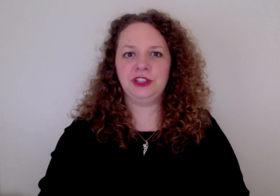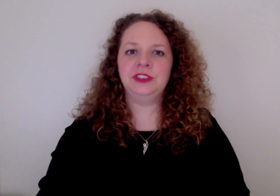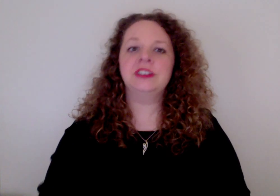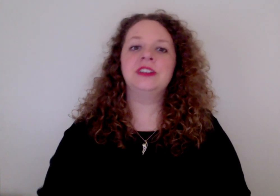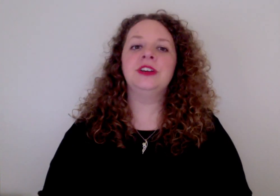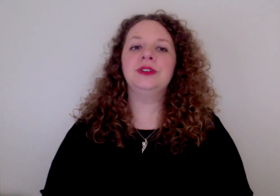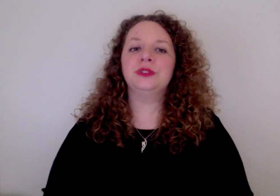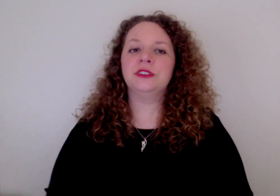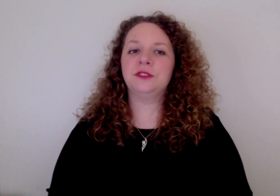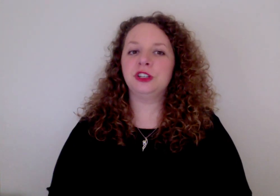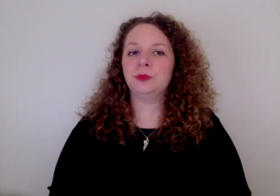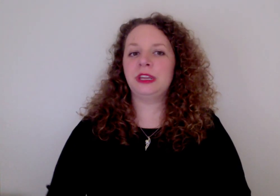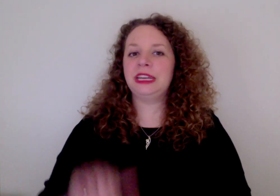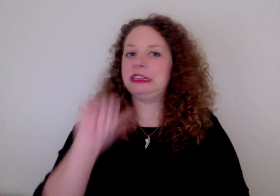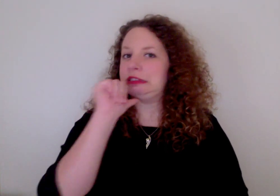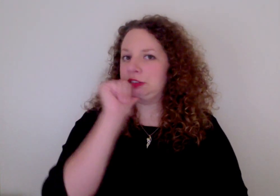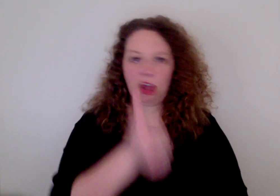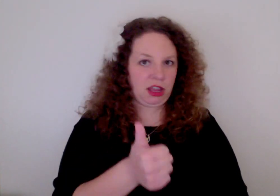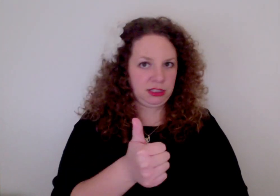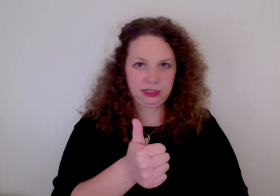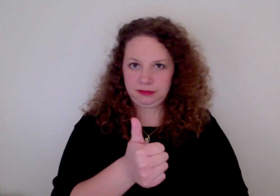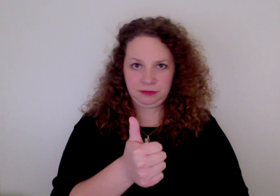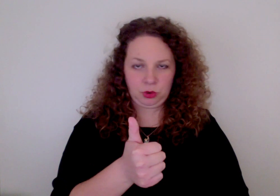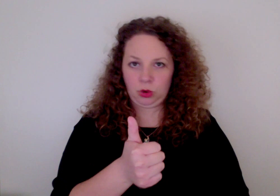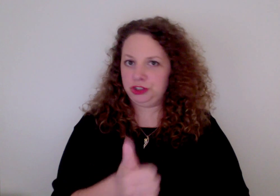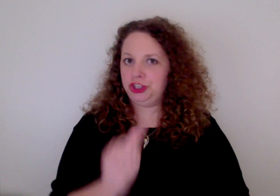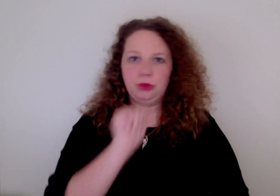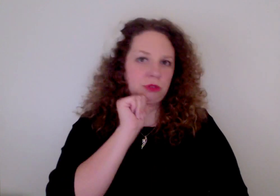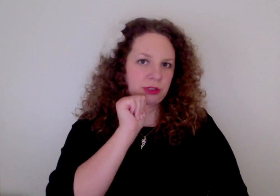first. So the first one is not or don't.